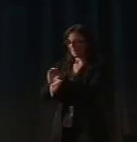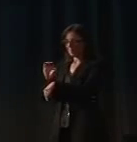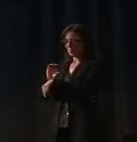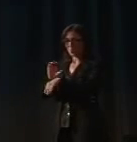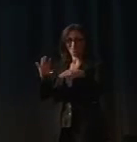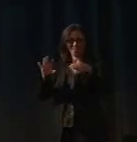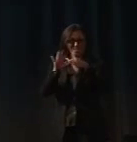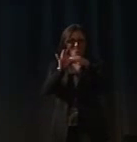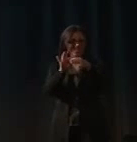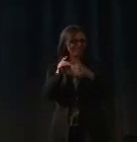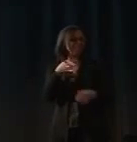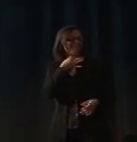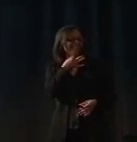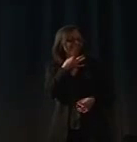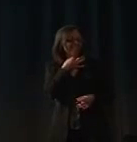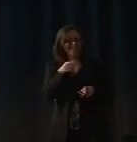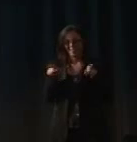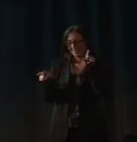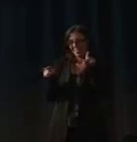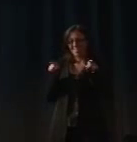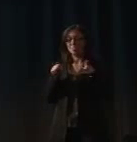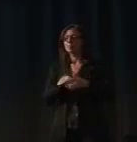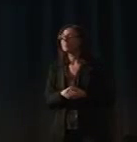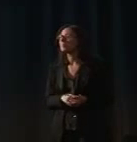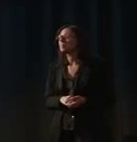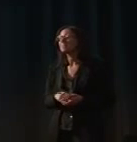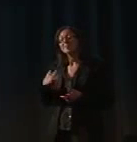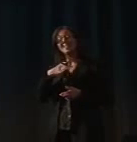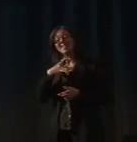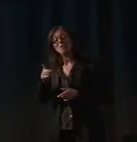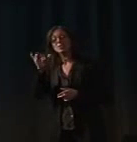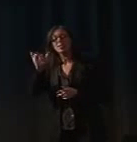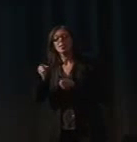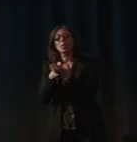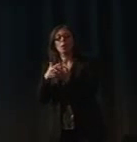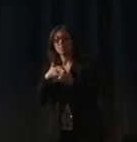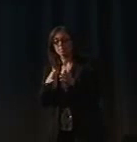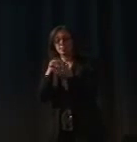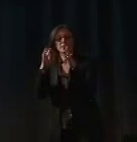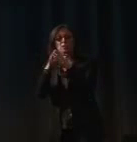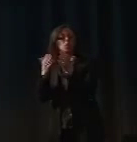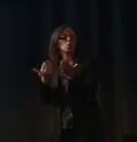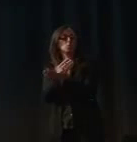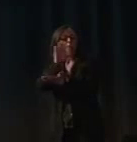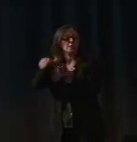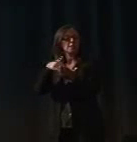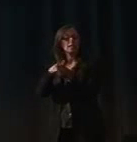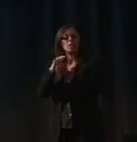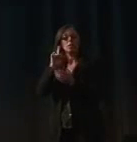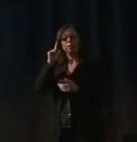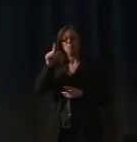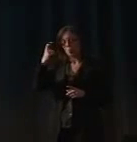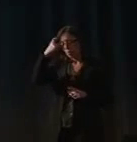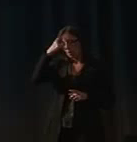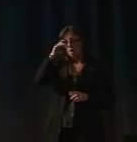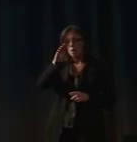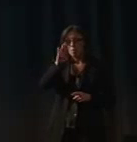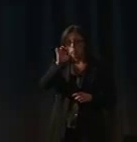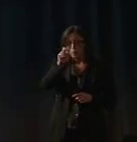ultimately addressed in the new Center for Brains, Minds, and Machines, of which I'm the director.